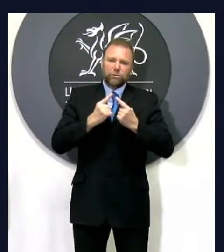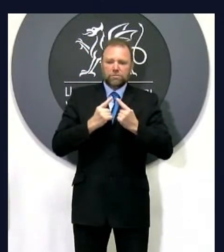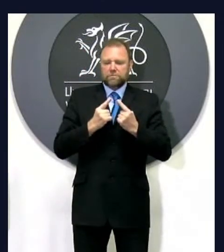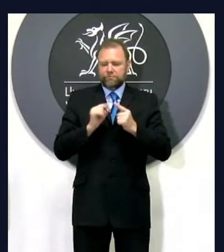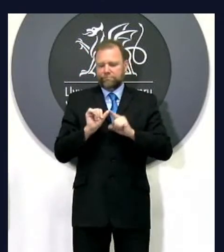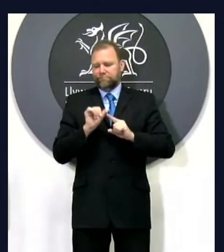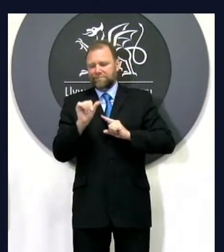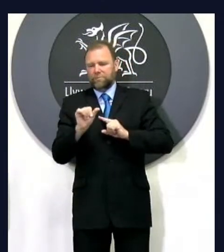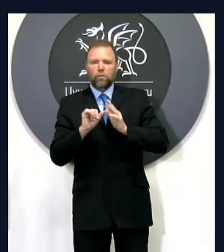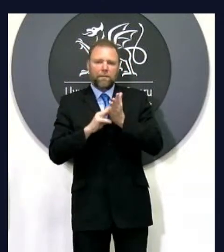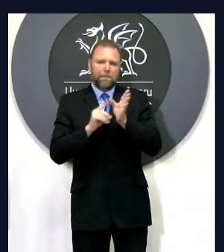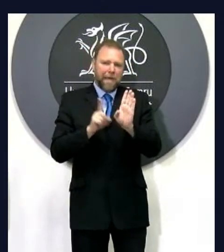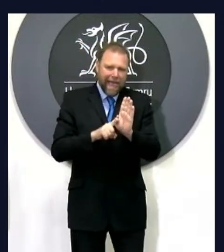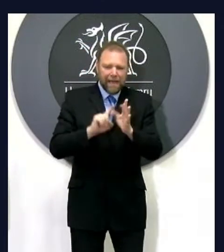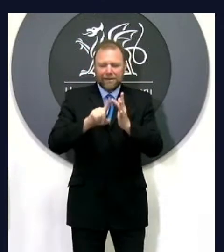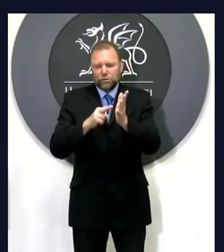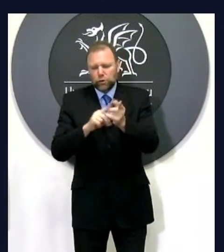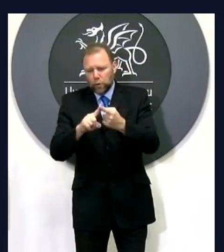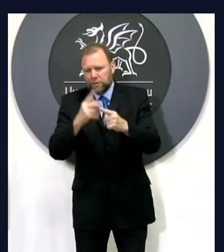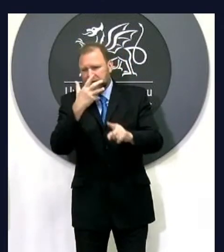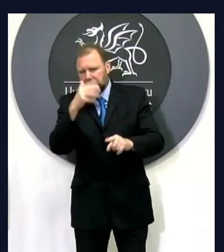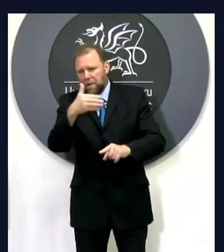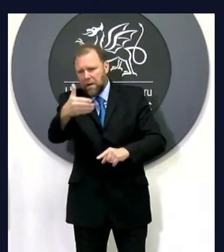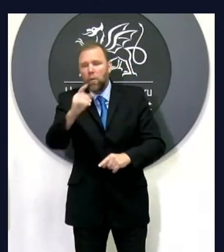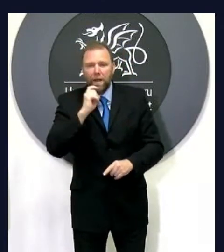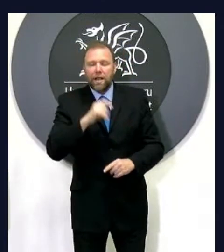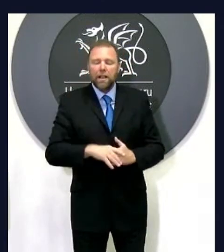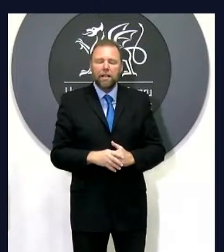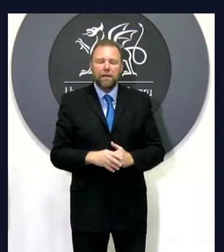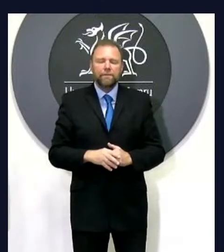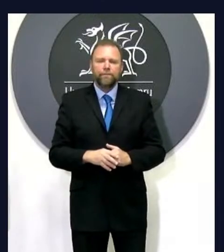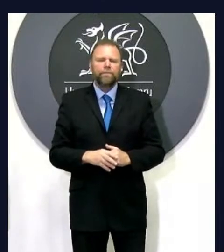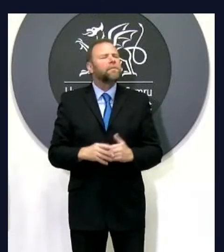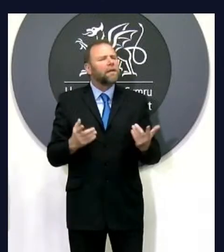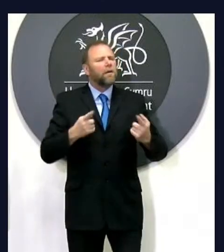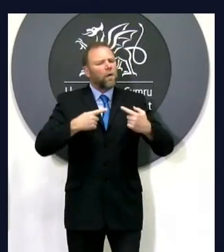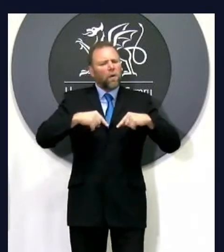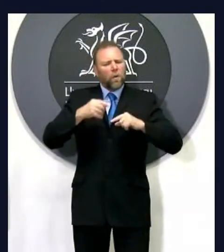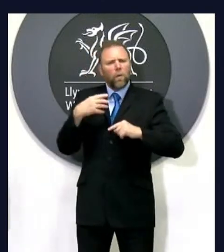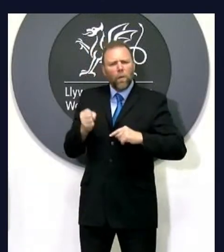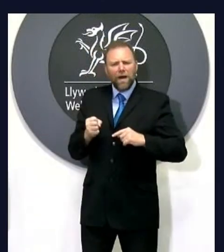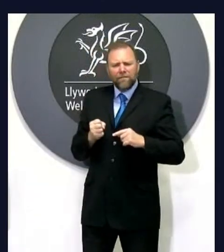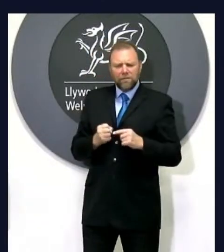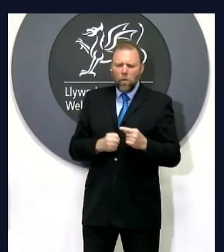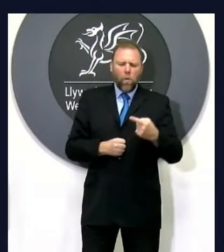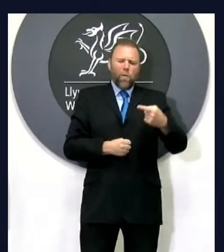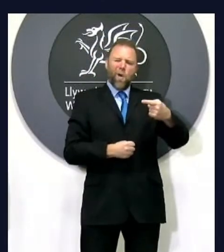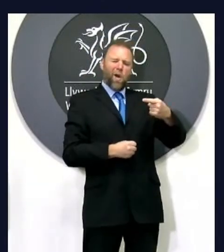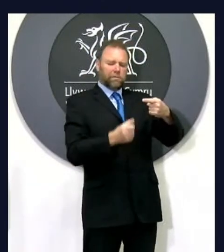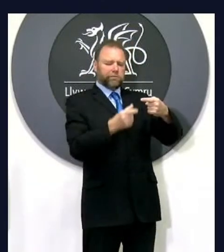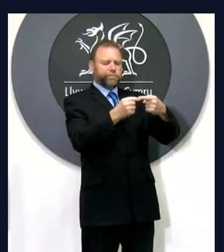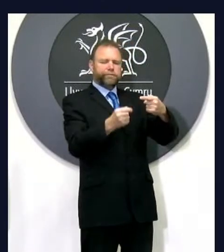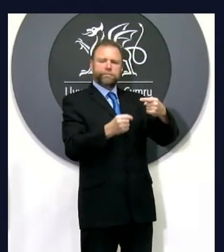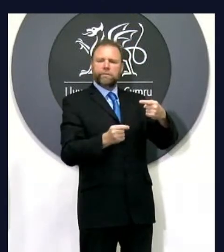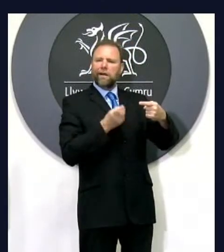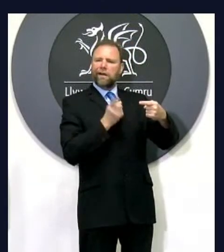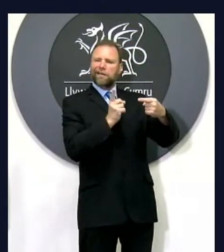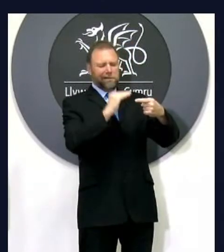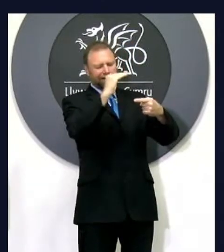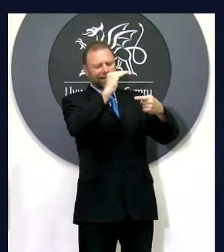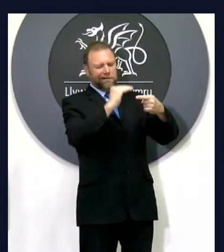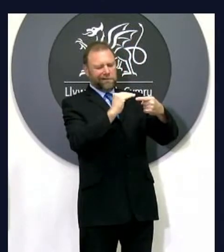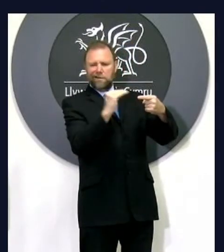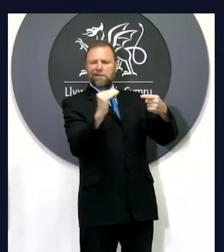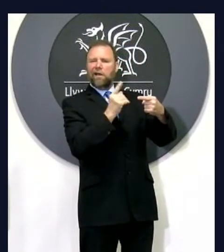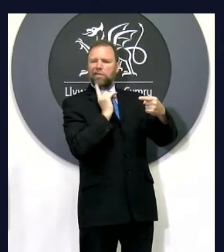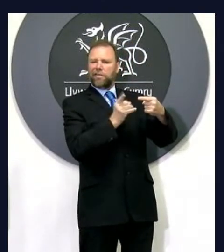summer. We will continue to look at that basket of indicators that we have used throughout. The number of people in the